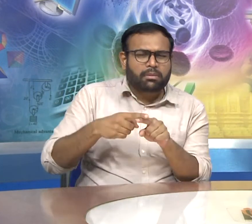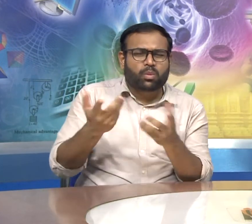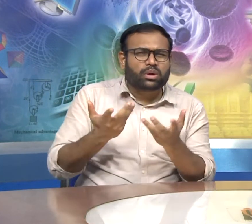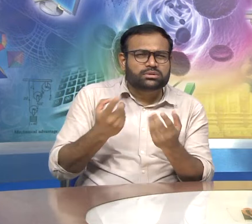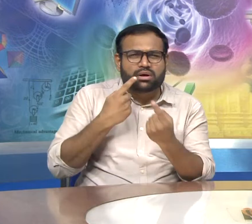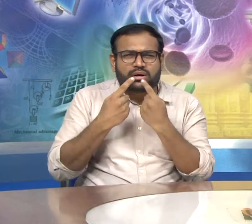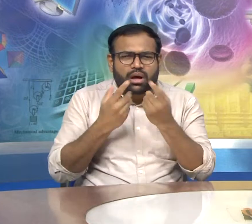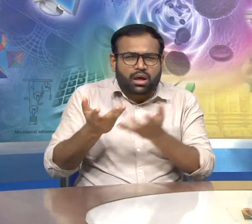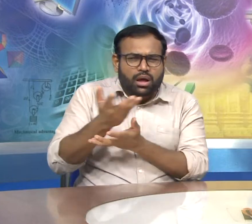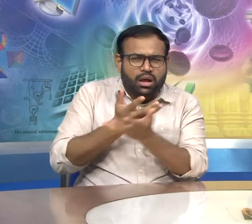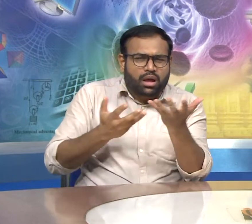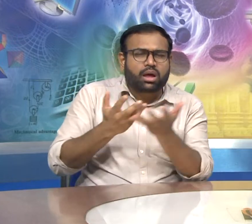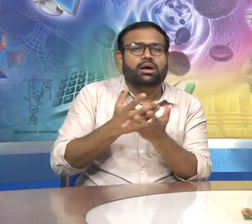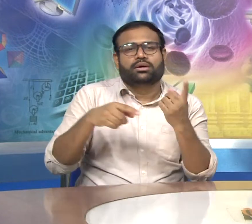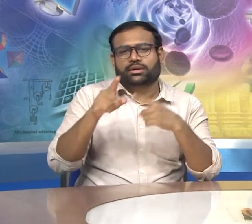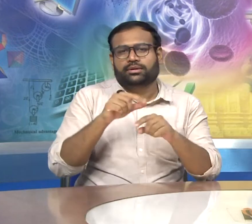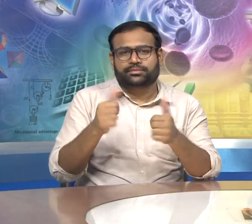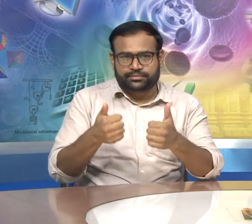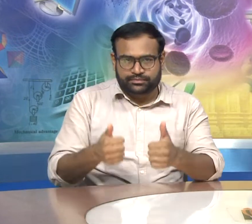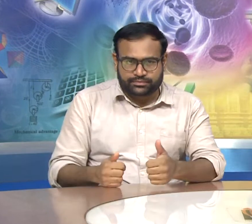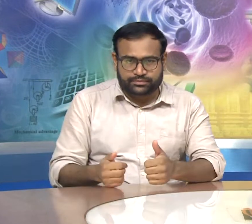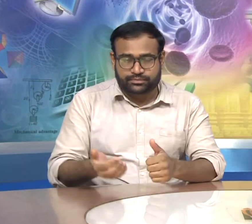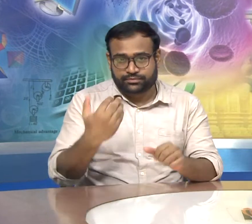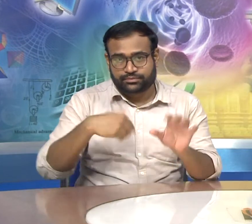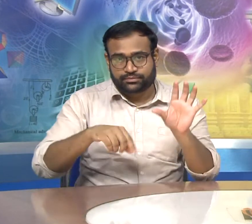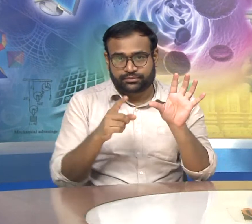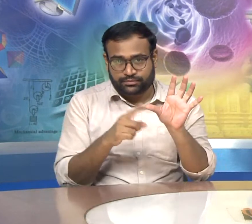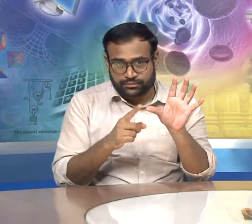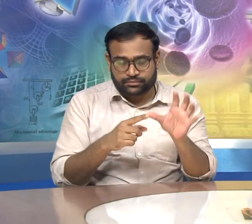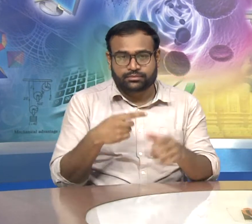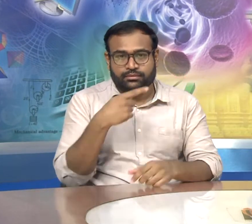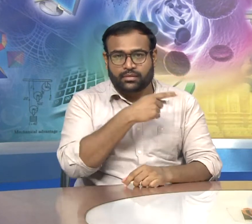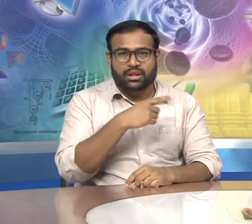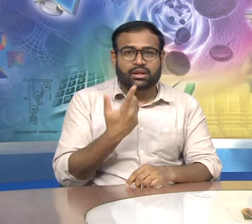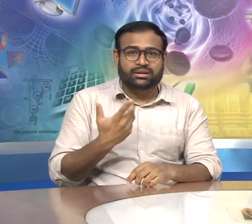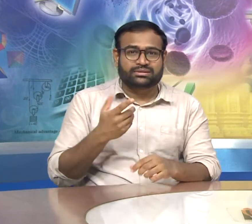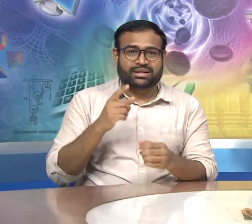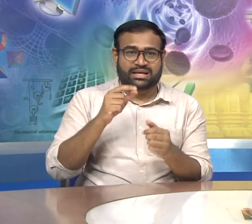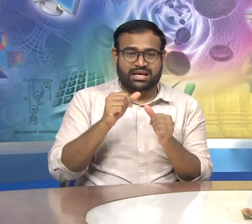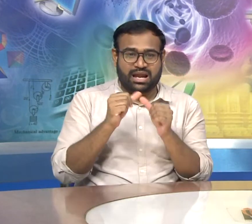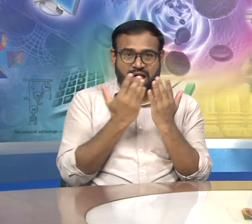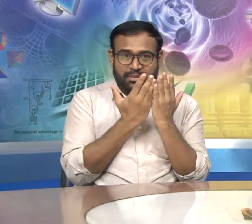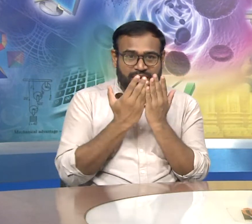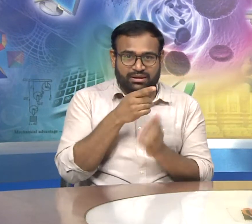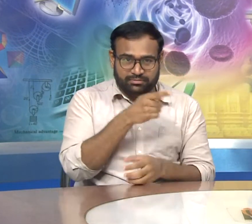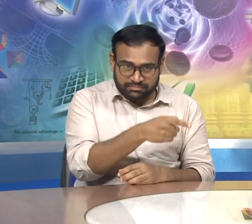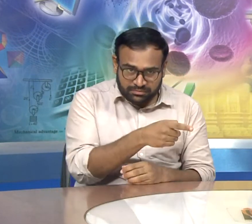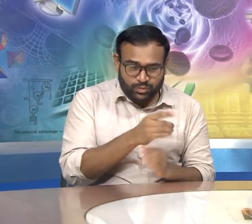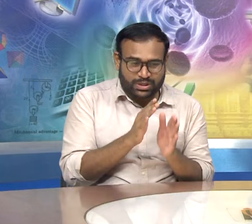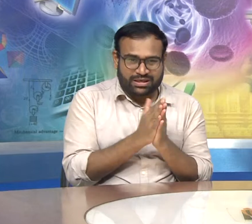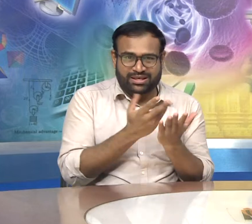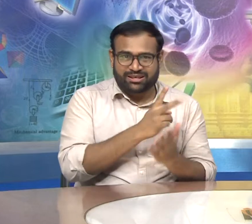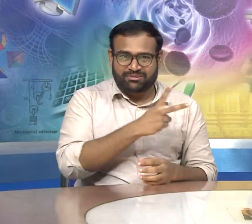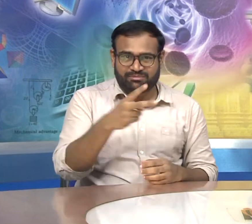elaborate upon the type of services offered by academic, special